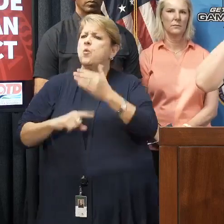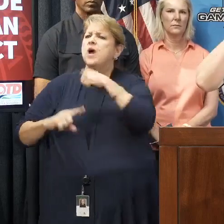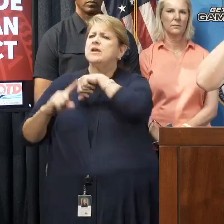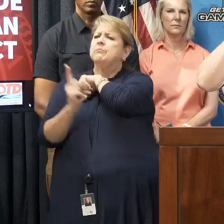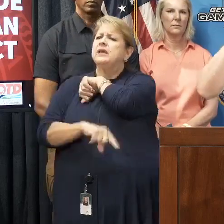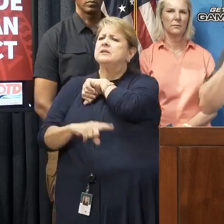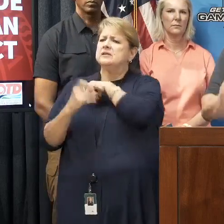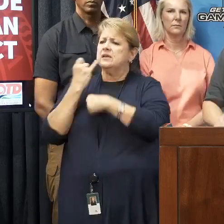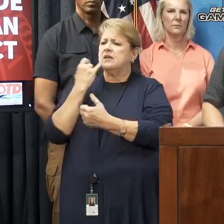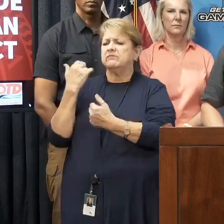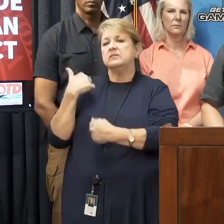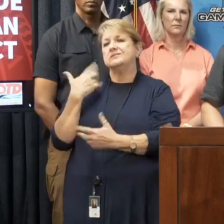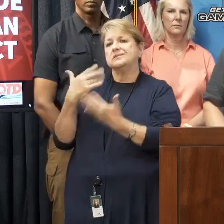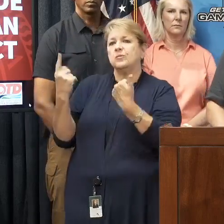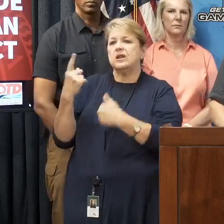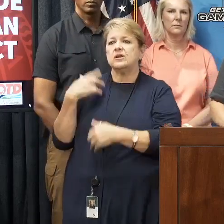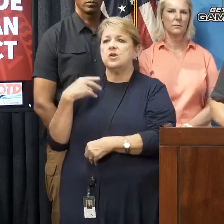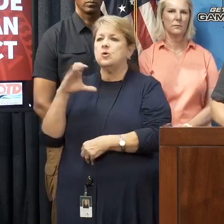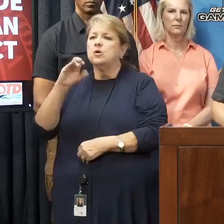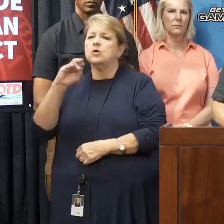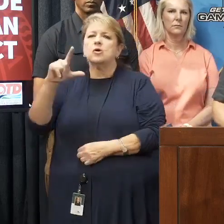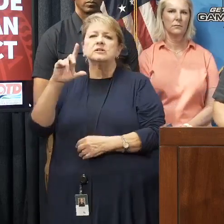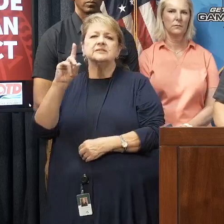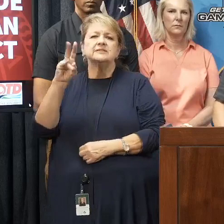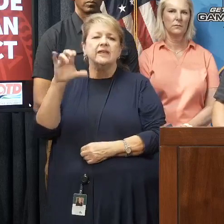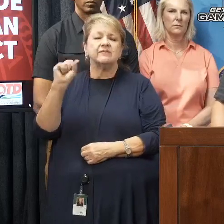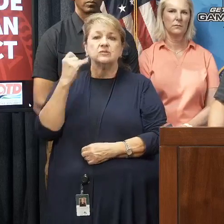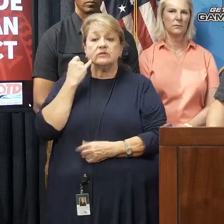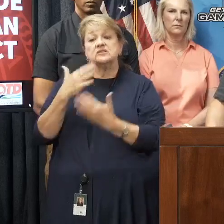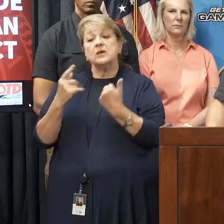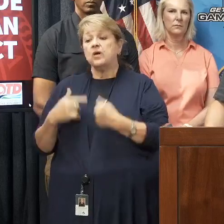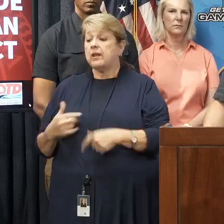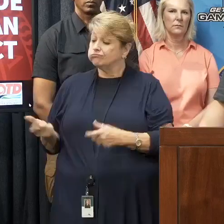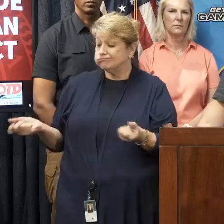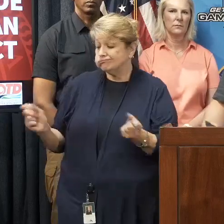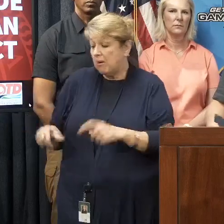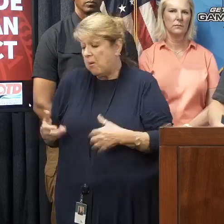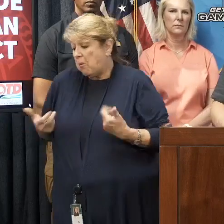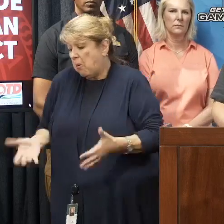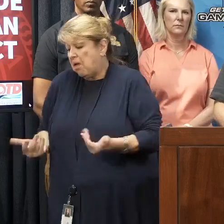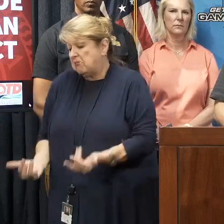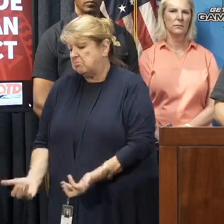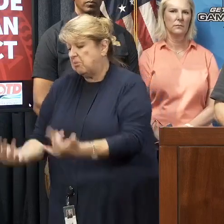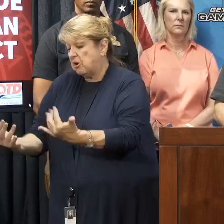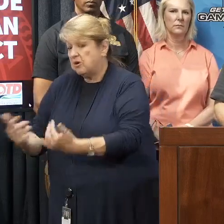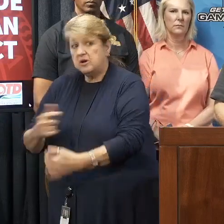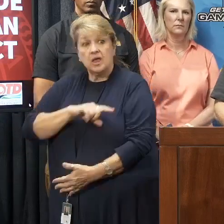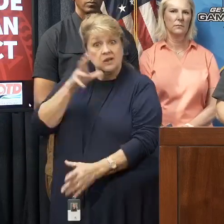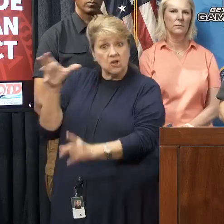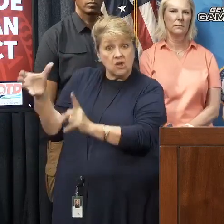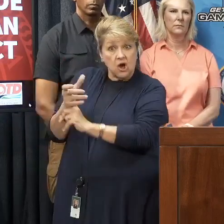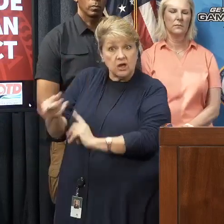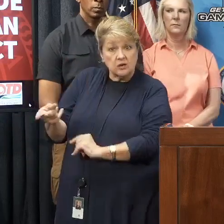for someone, I don't know if it's a Colonel Davis question, for someone who's caught burning something right now throughout the state?